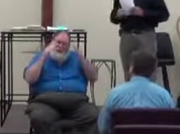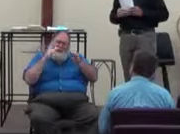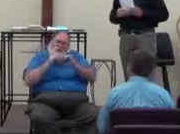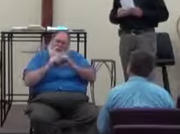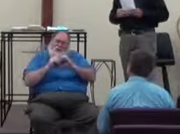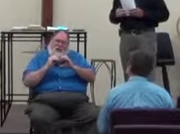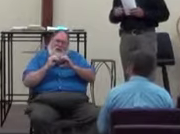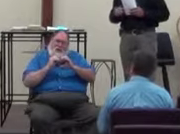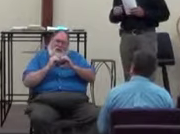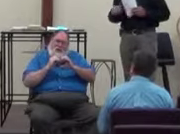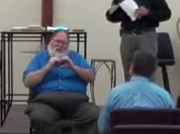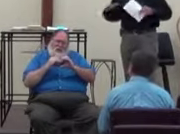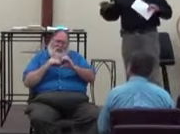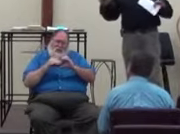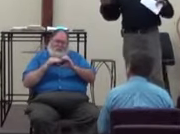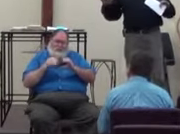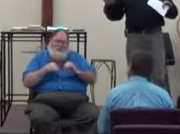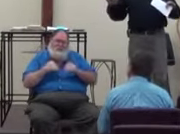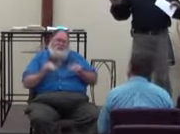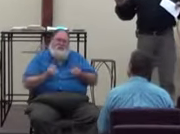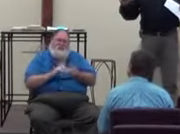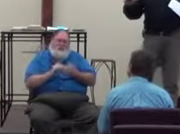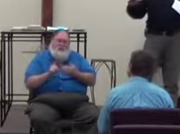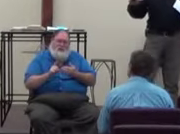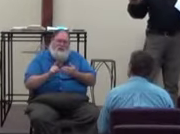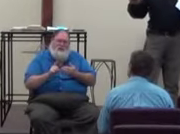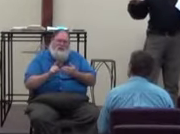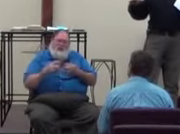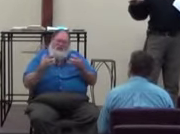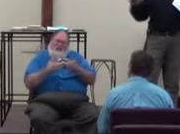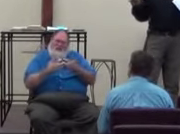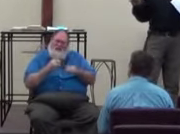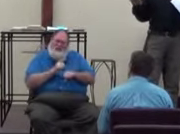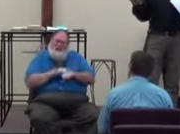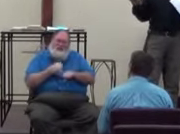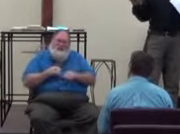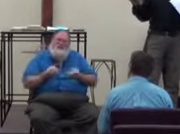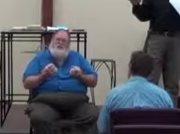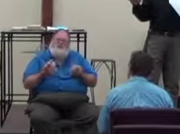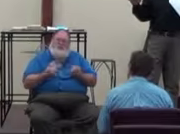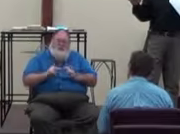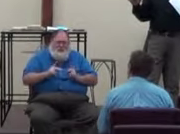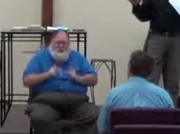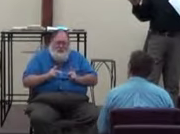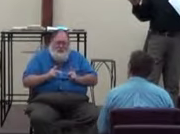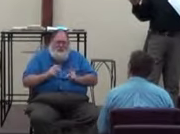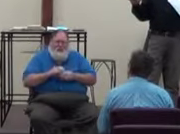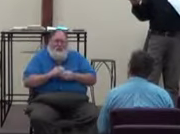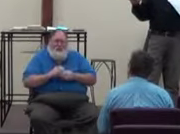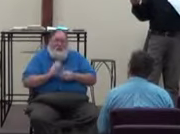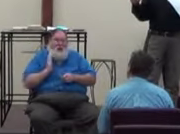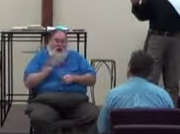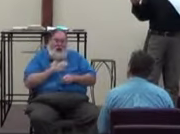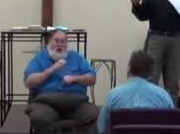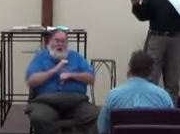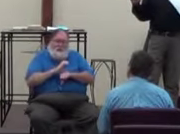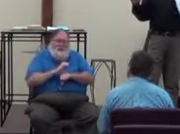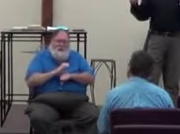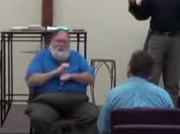time. We've had so many people in this congregation dealing with cancer, and